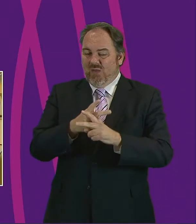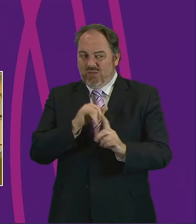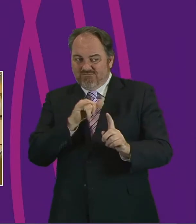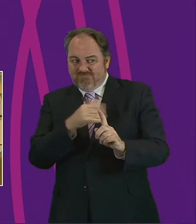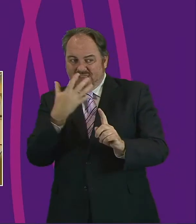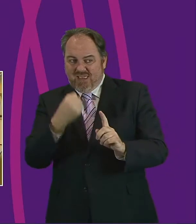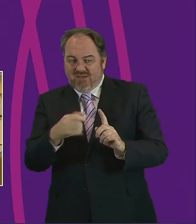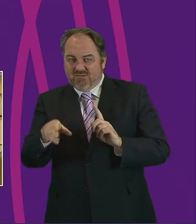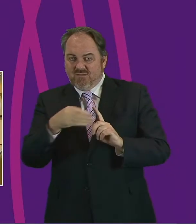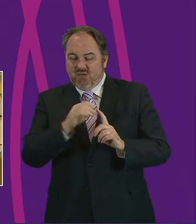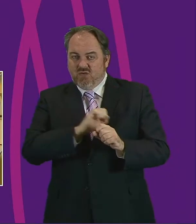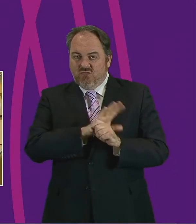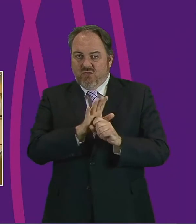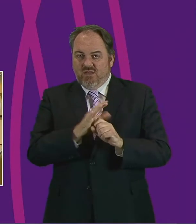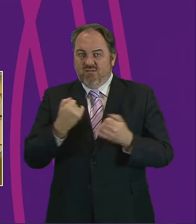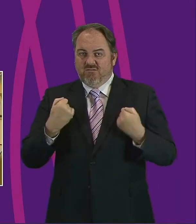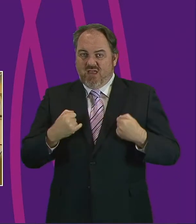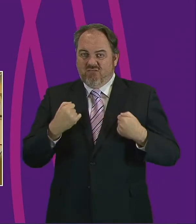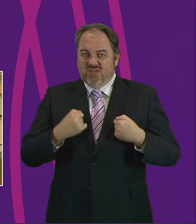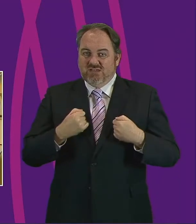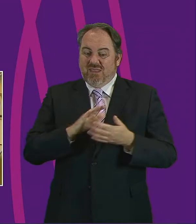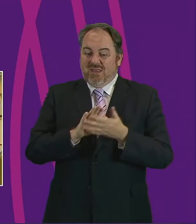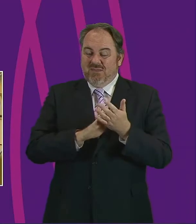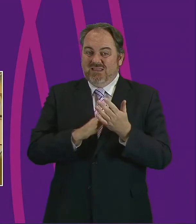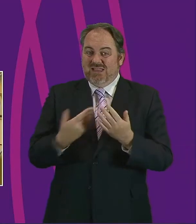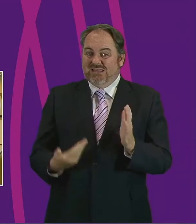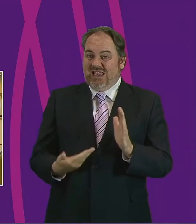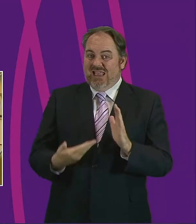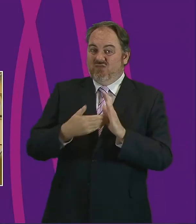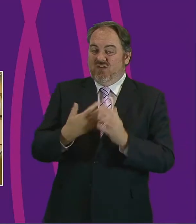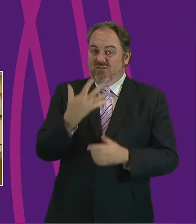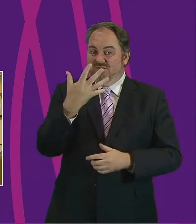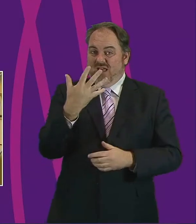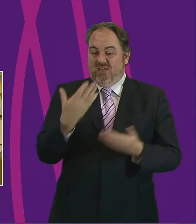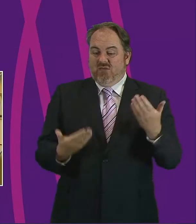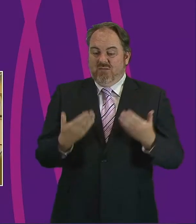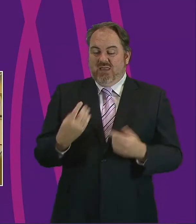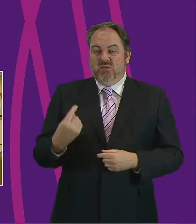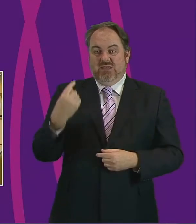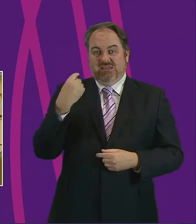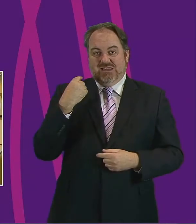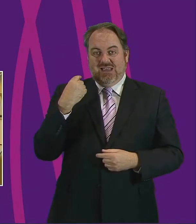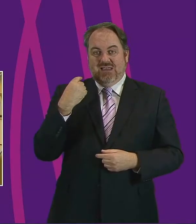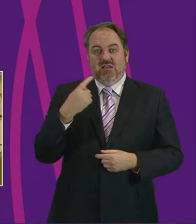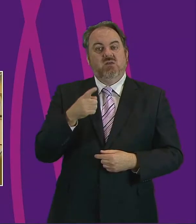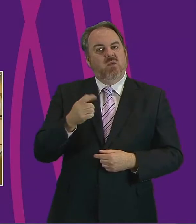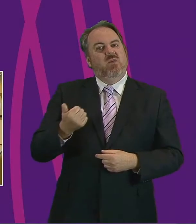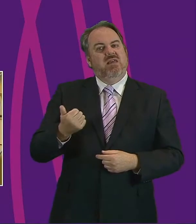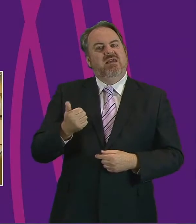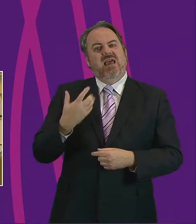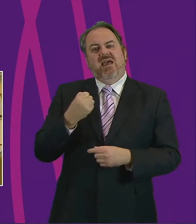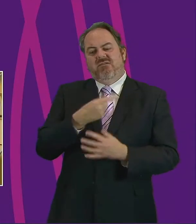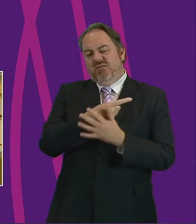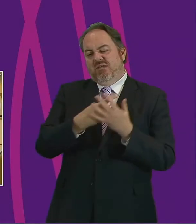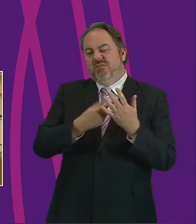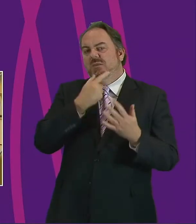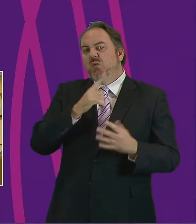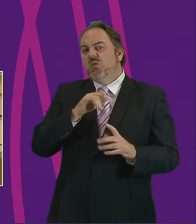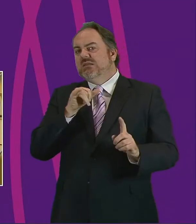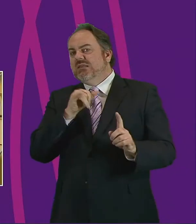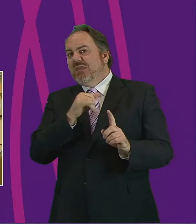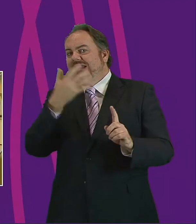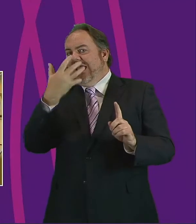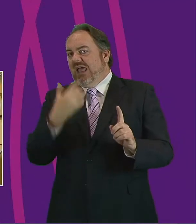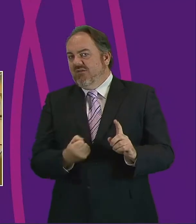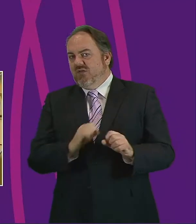increase of 5 since the number I reported yesterday. But let me stress that increase is all in suspected cases. Unfortunately, in